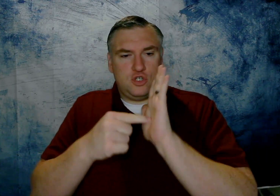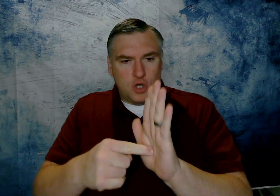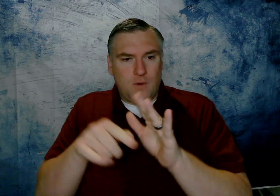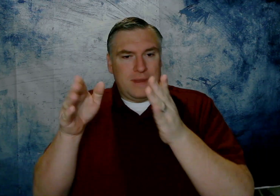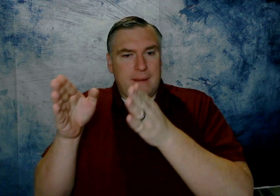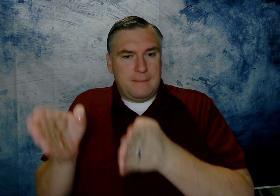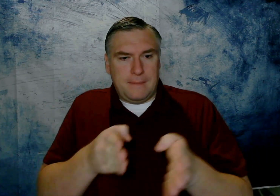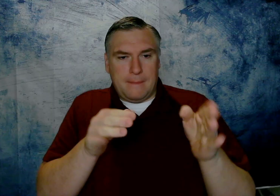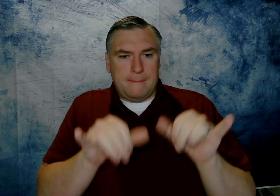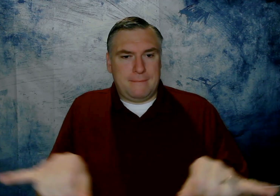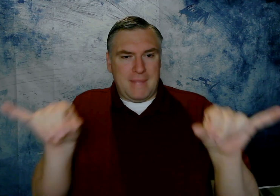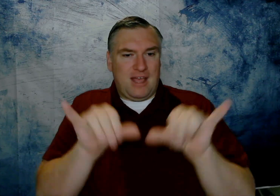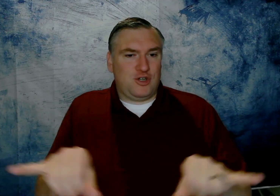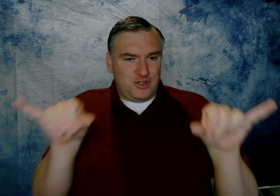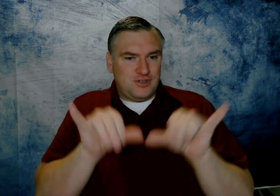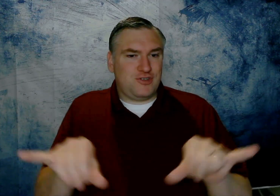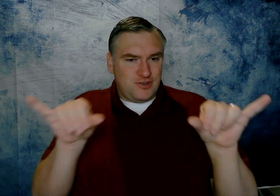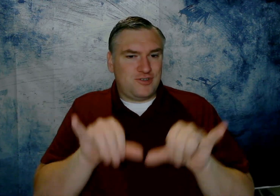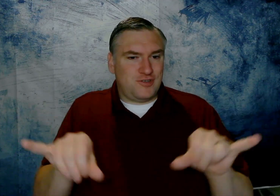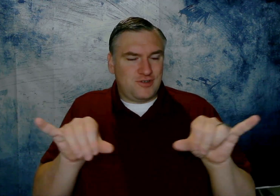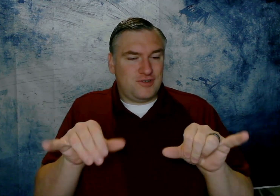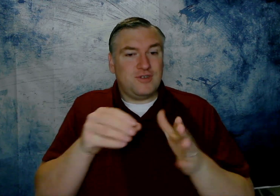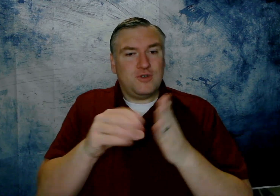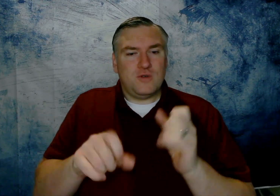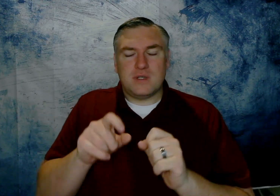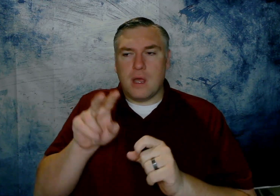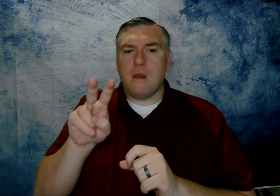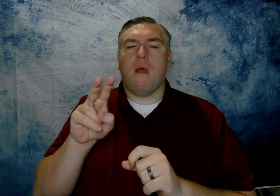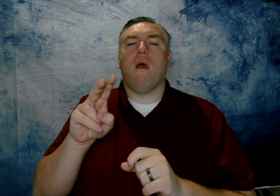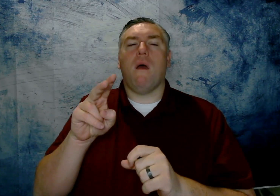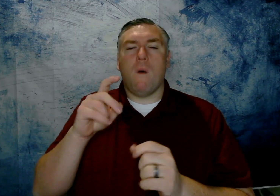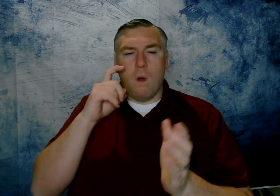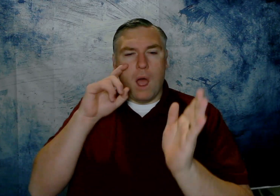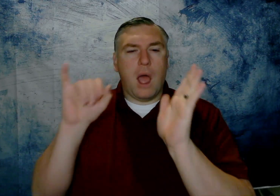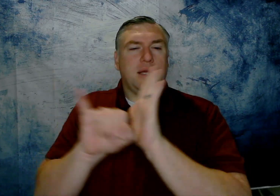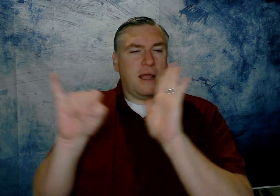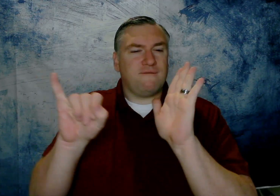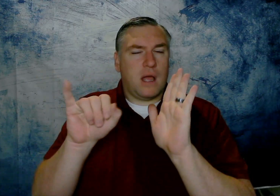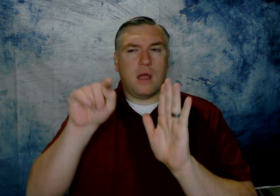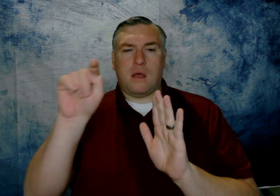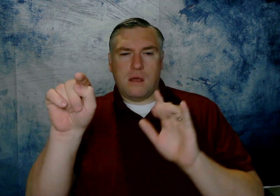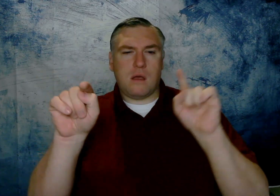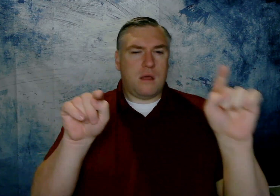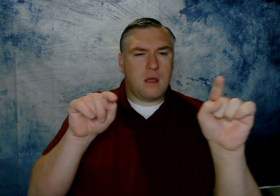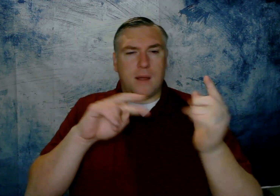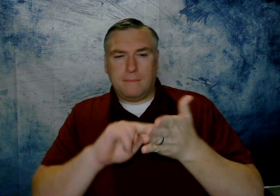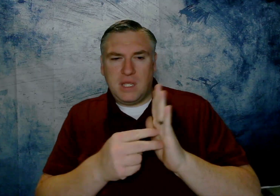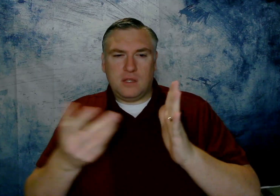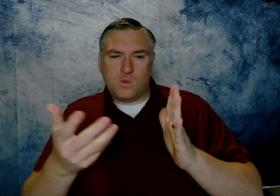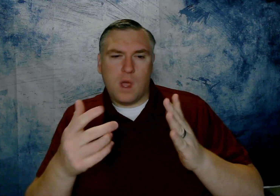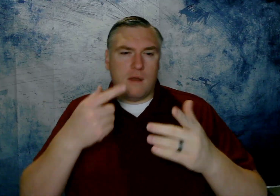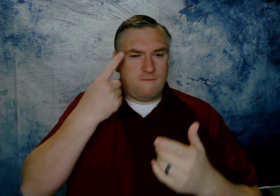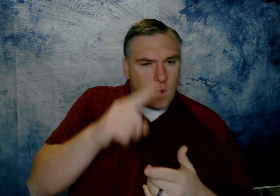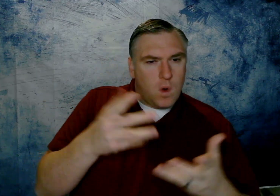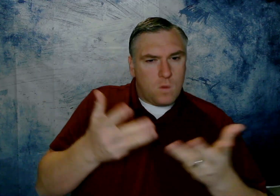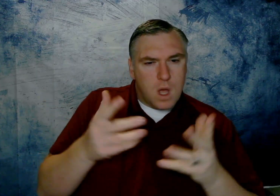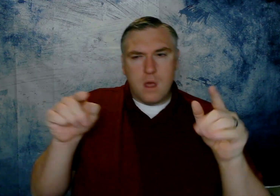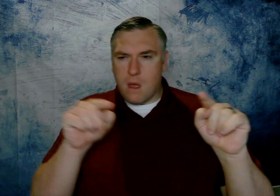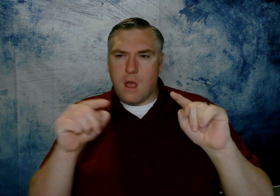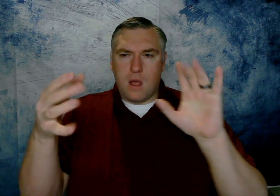the fingerspelling, show those patterns, students can go, oh, I can identify these common patterns